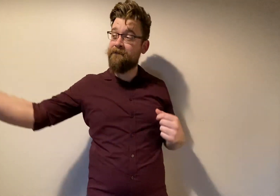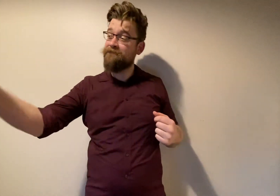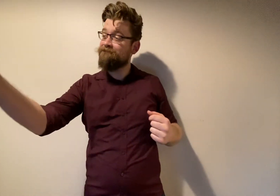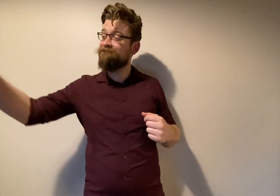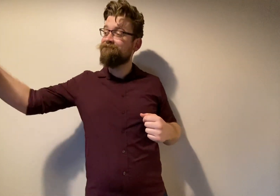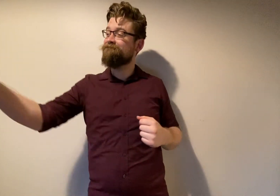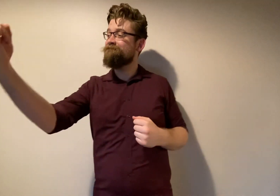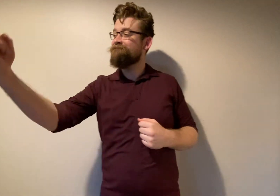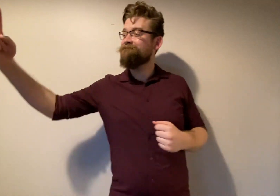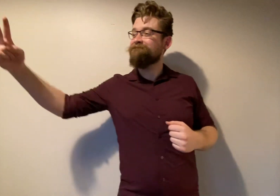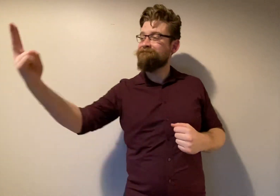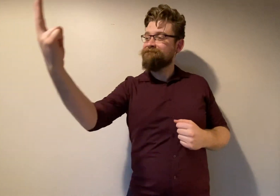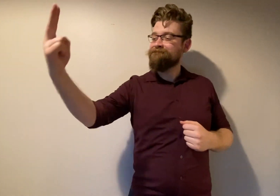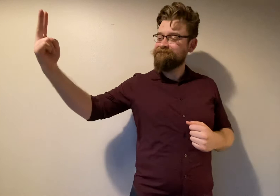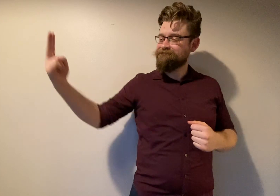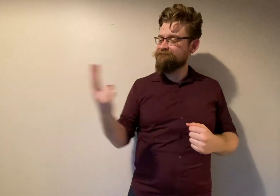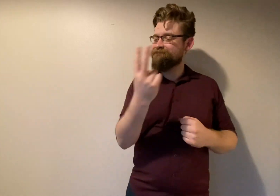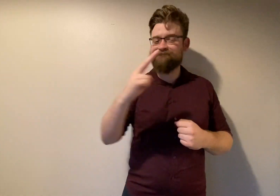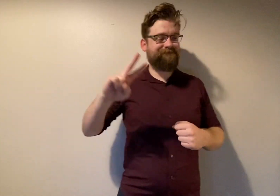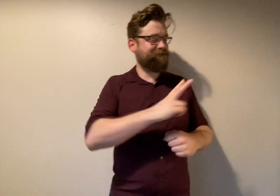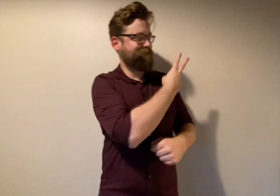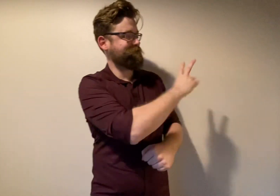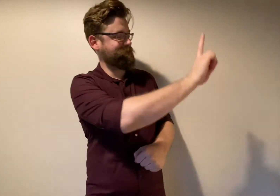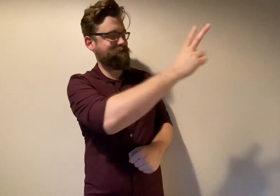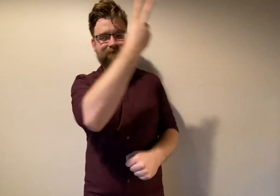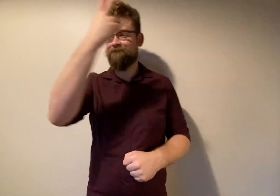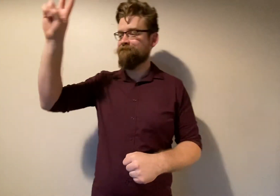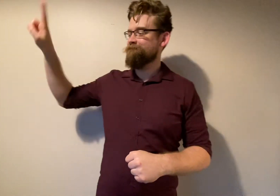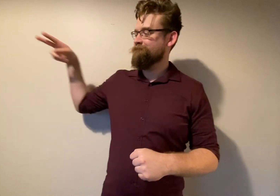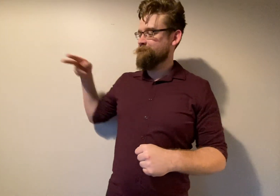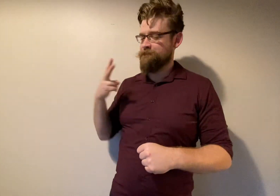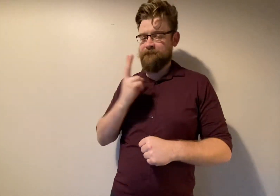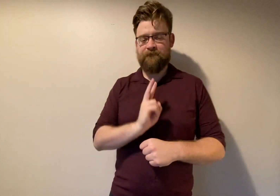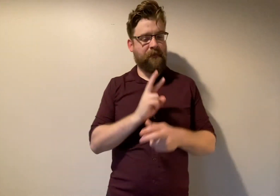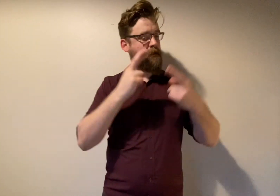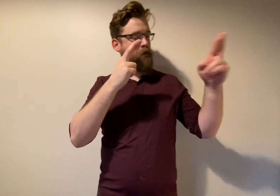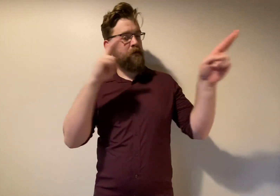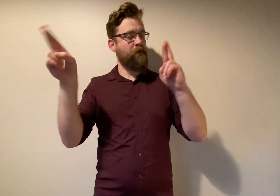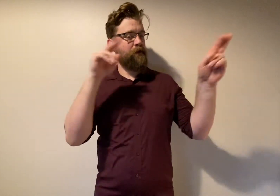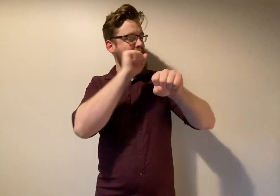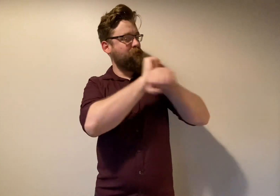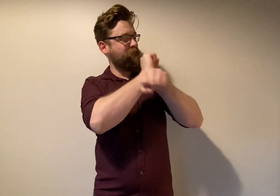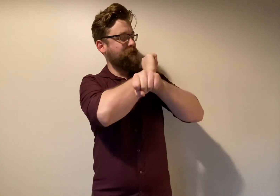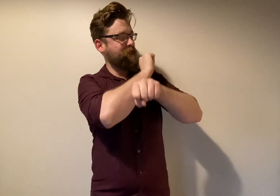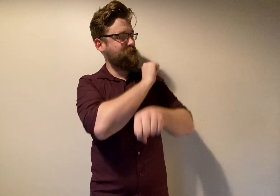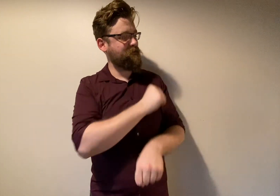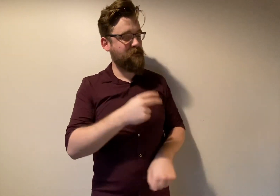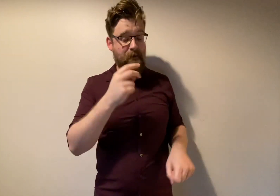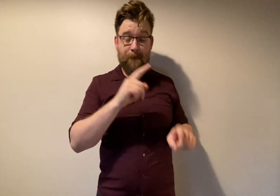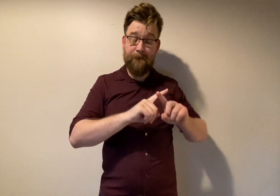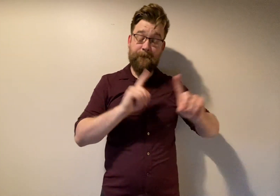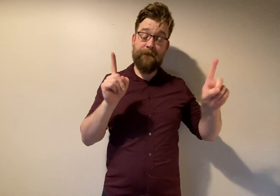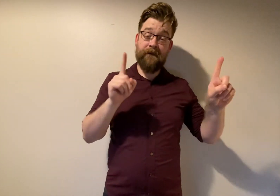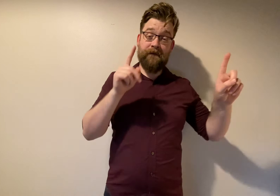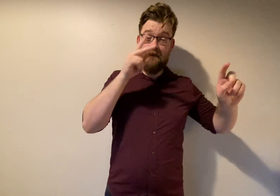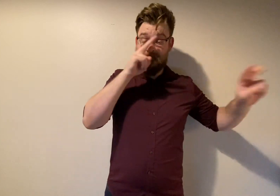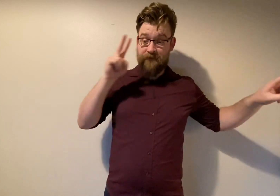room and then went to sit down to do their work as usual. But when they saw the clothes lying for them, they laughed